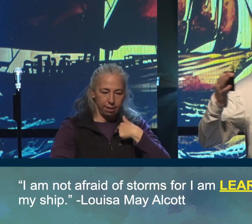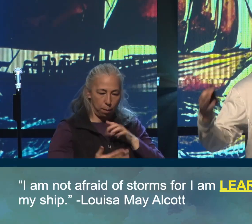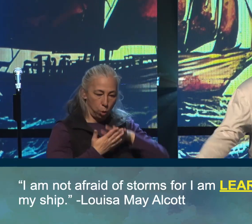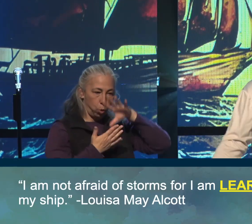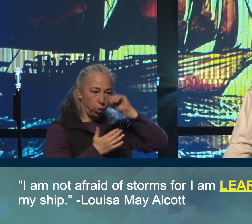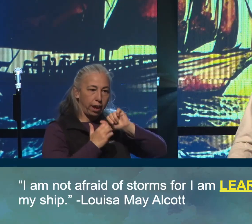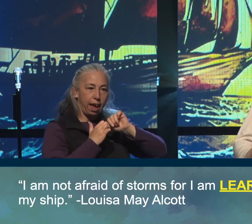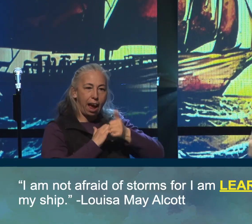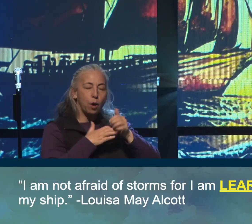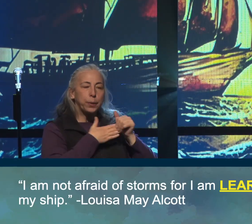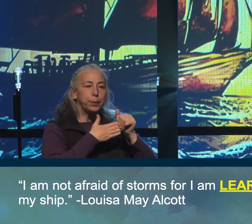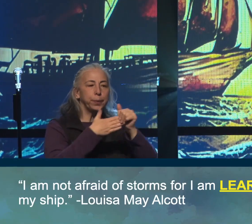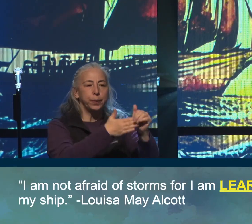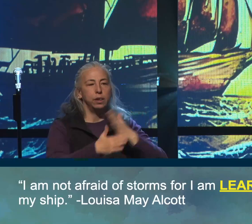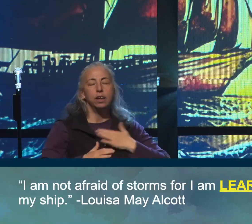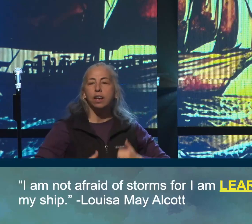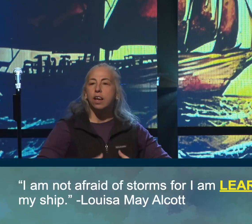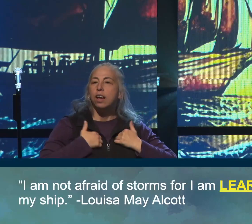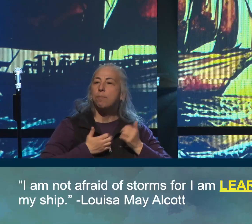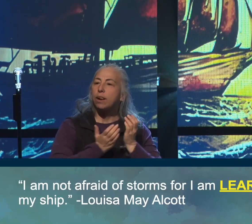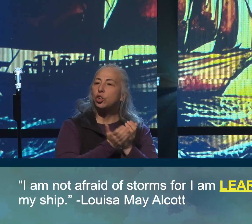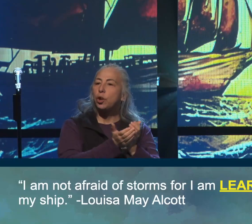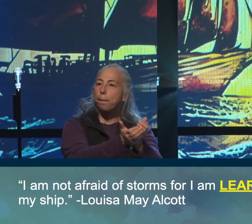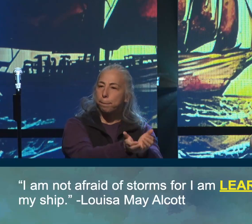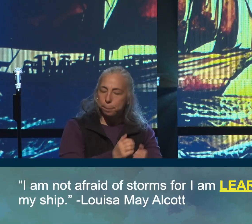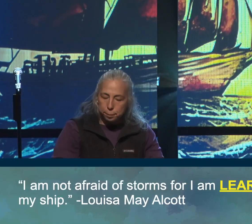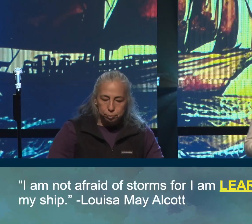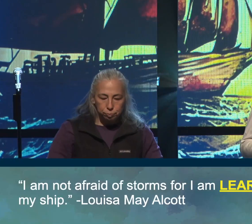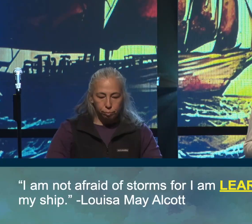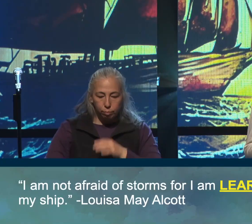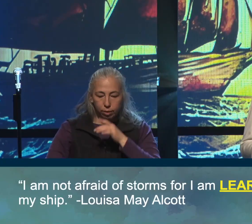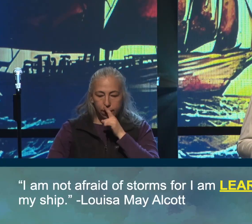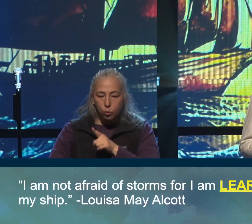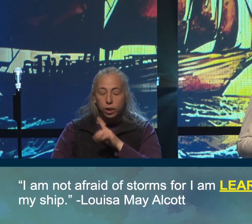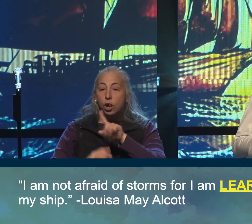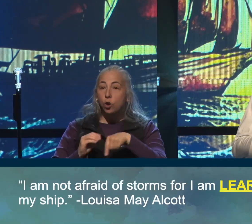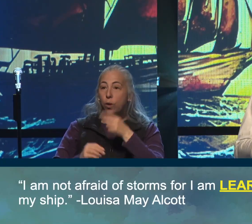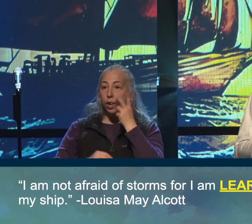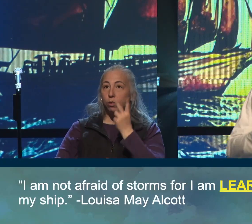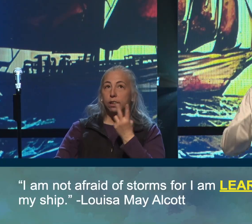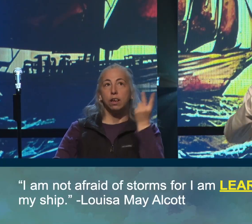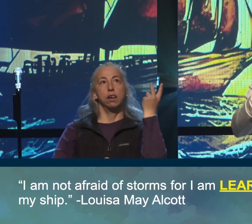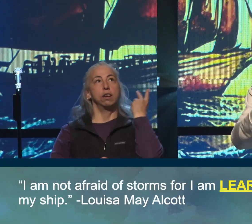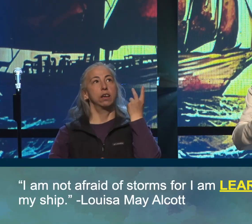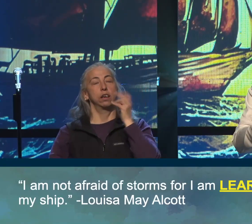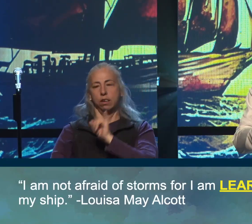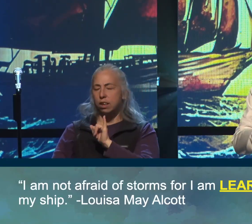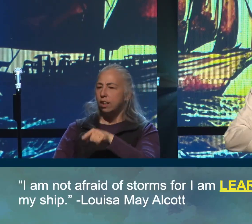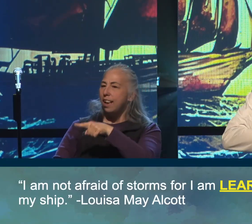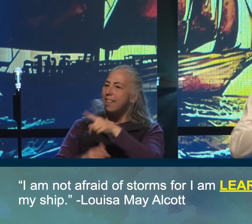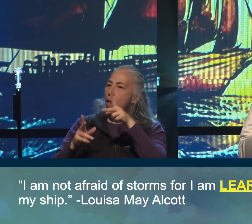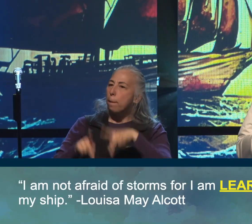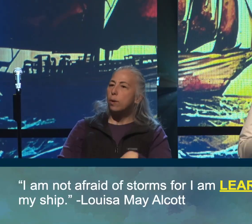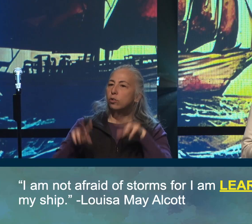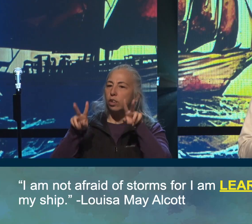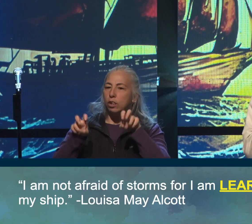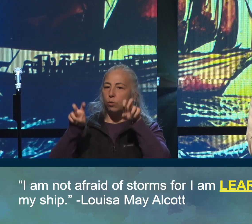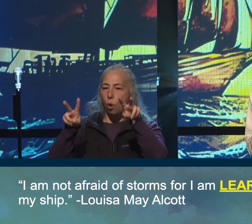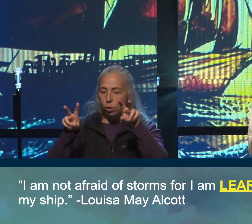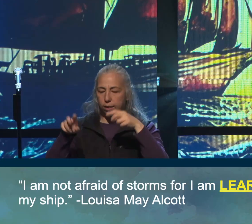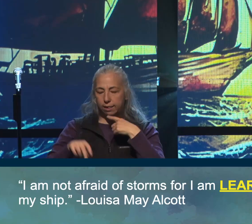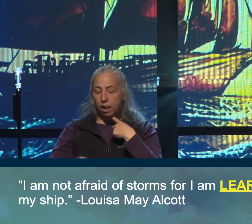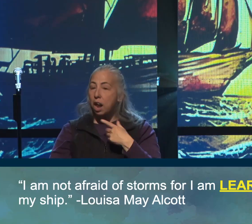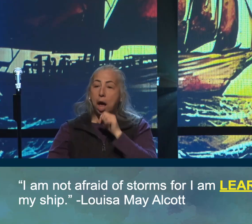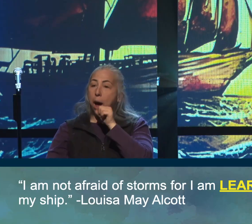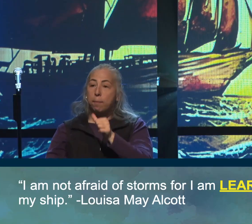when you think about her life and the experiences and what she lived through, it's quite fascinating, right? To think this person writes this line and lives this out and says, "I'm